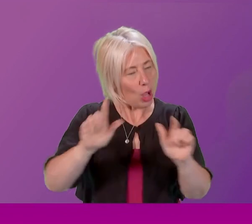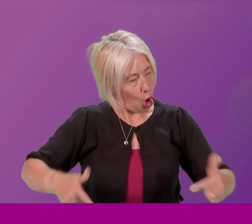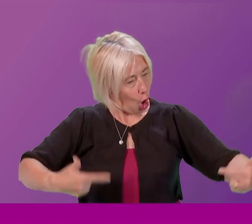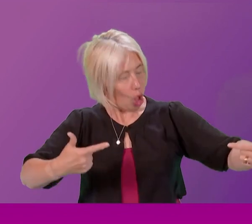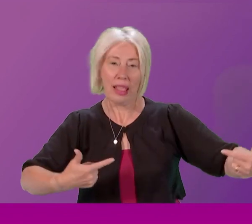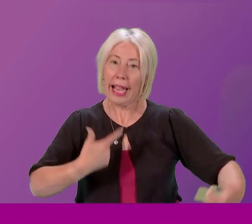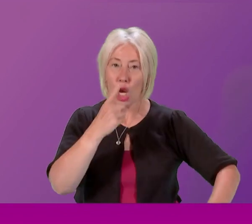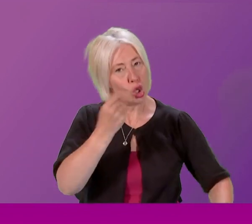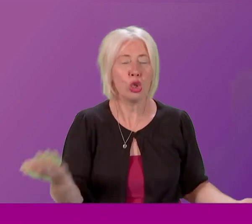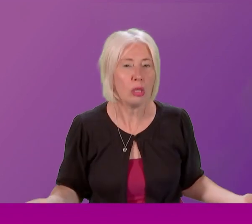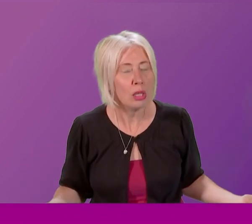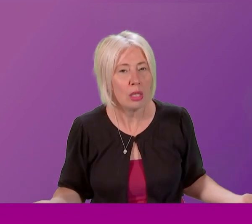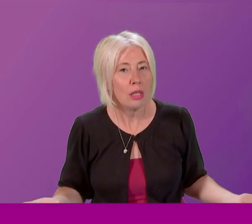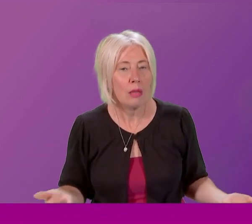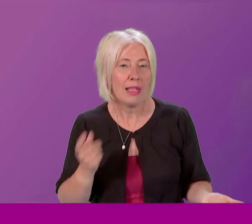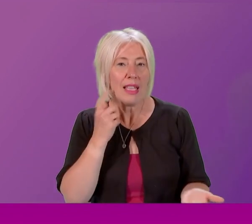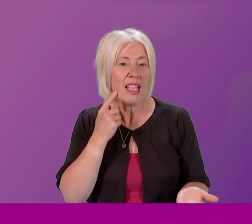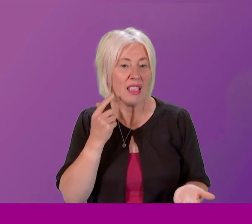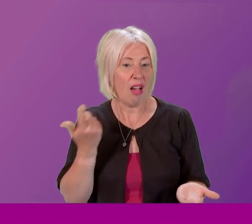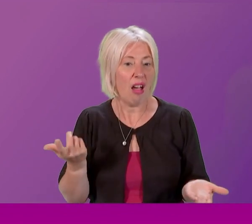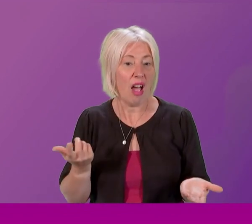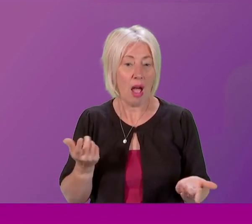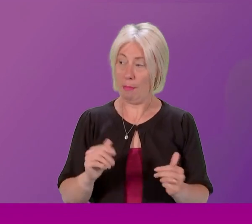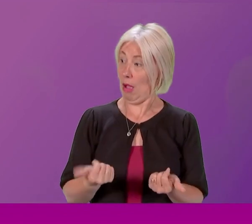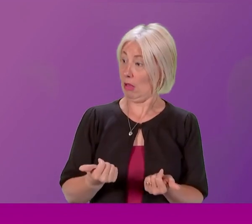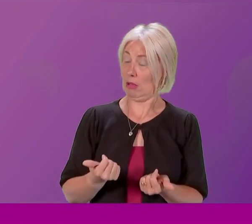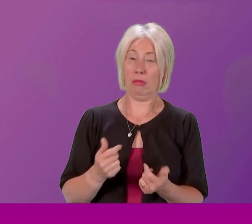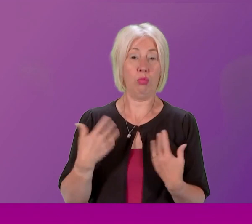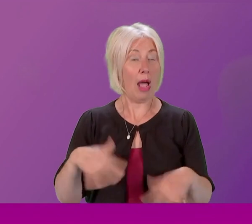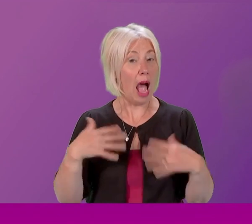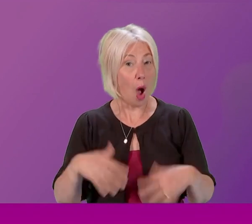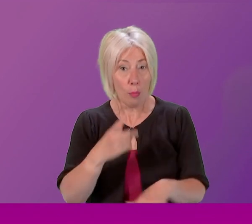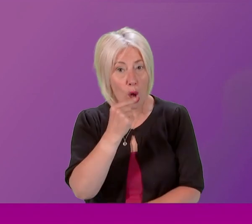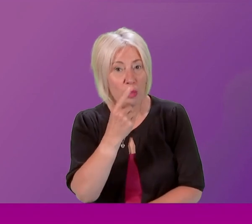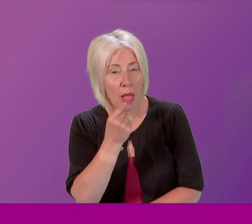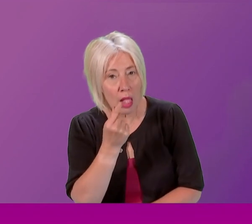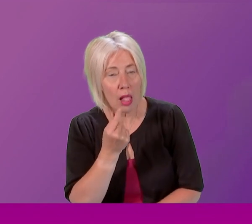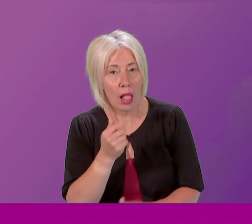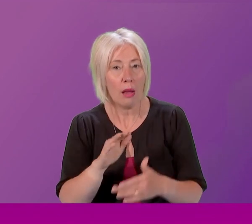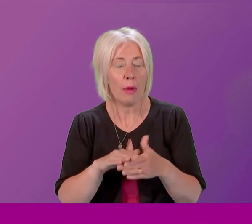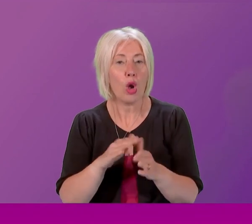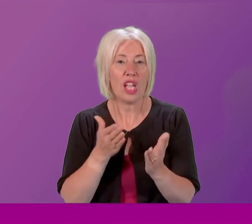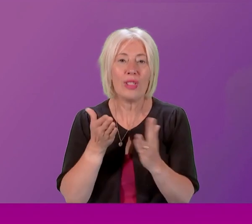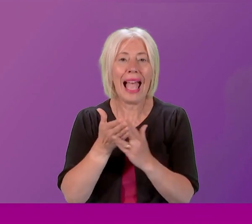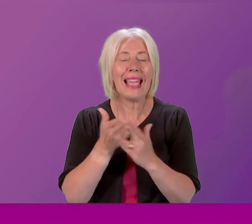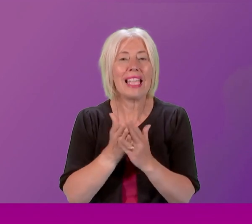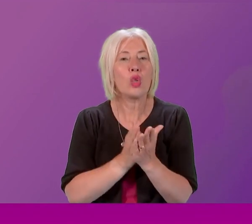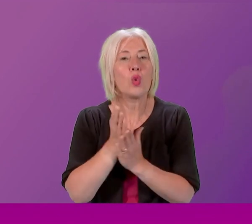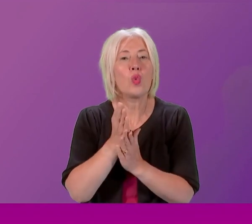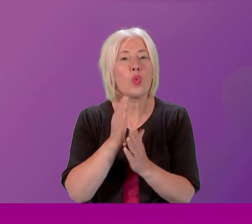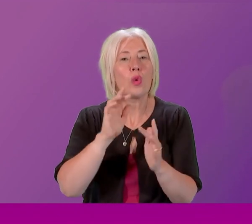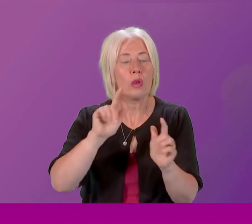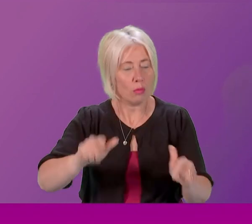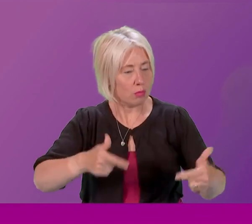if we didn't have the pandemic, you know, I just probably wouldn't have gone there. But it was possible to access these places, and that was